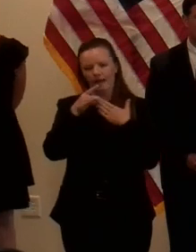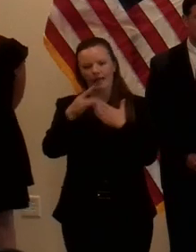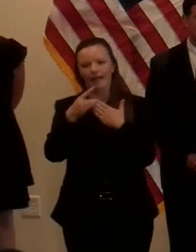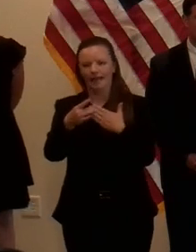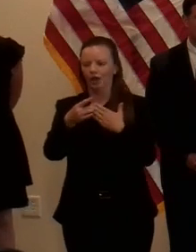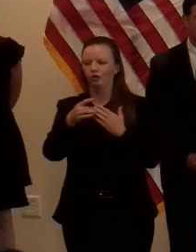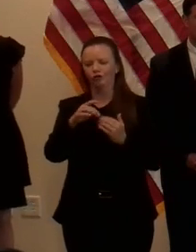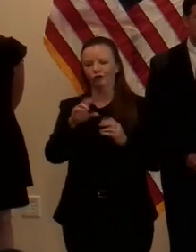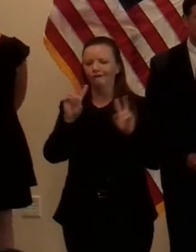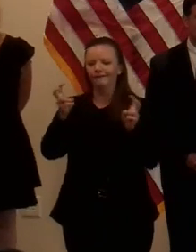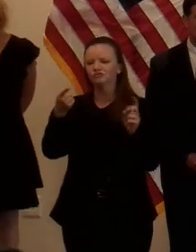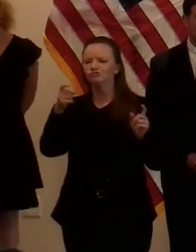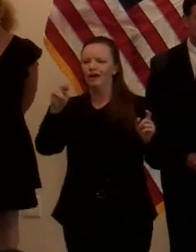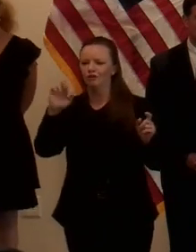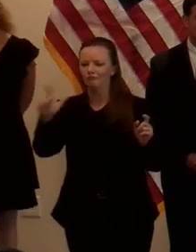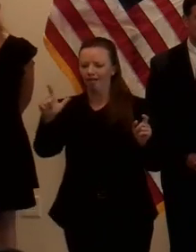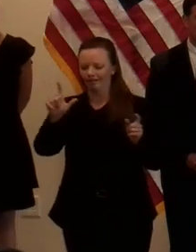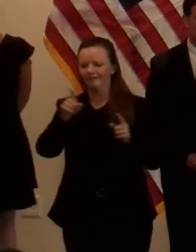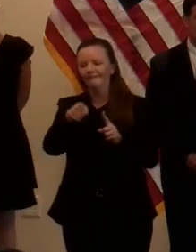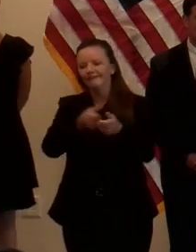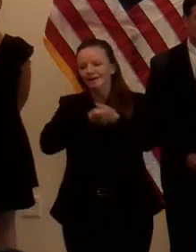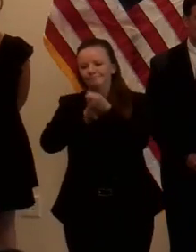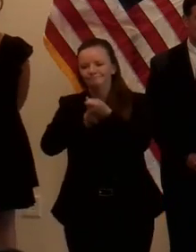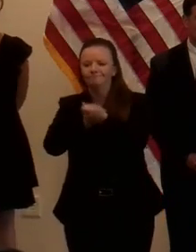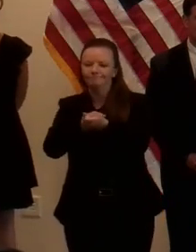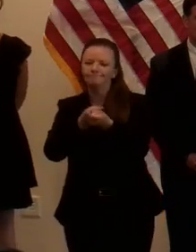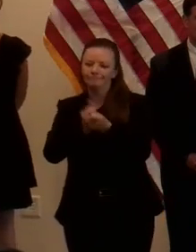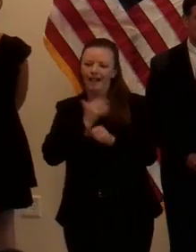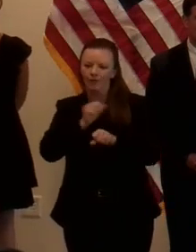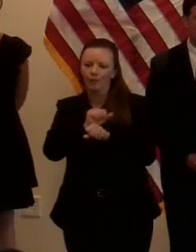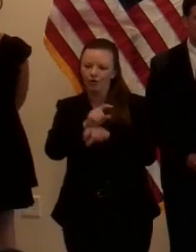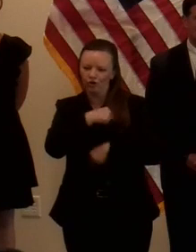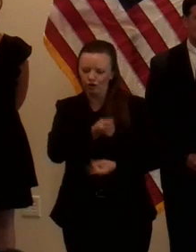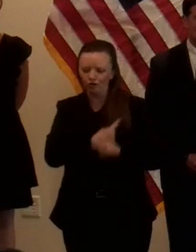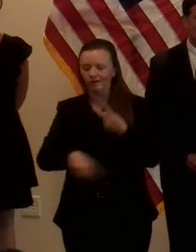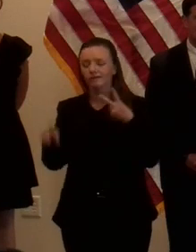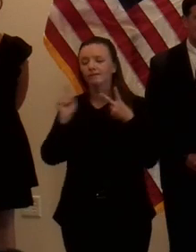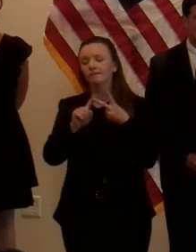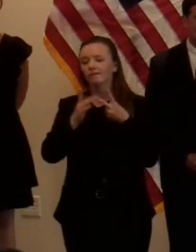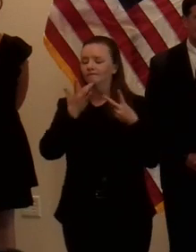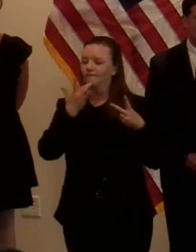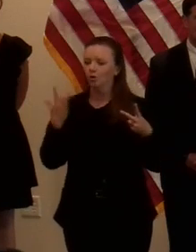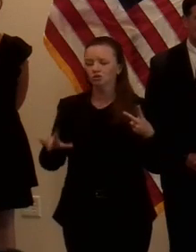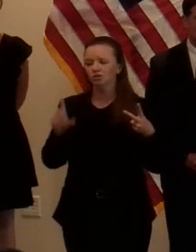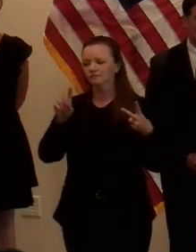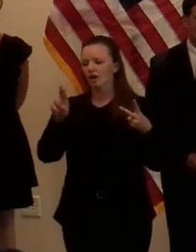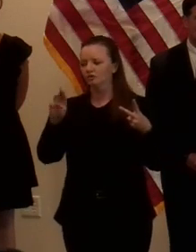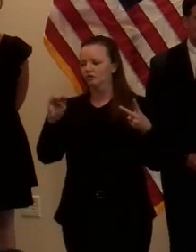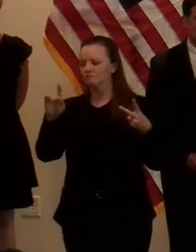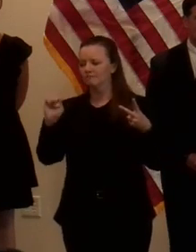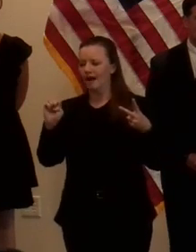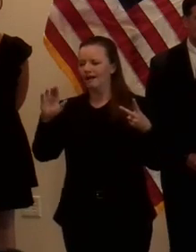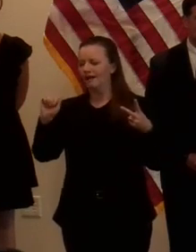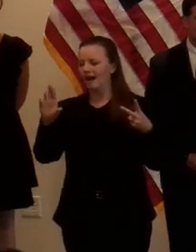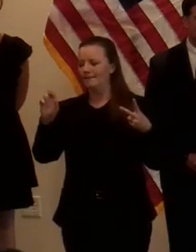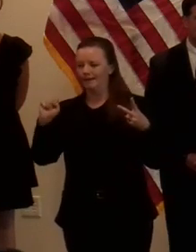battle-tested general who's been quarterbacking this effort for us. Also, we're fortunate to have Dr. Mike